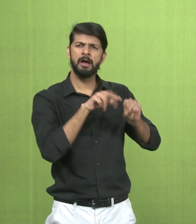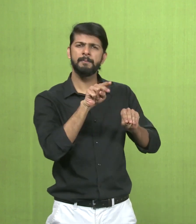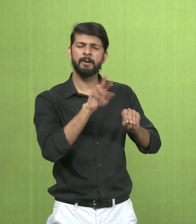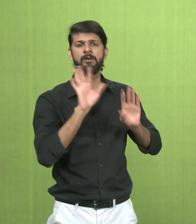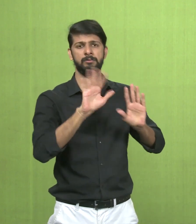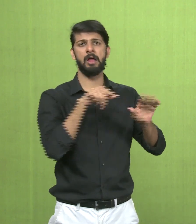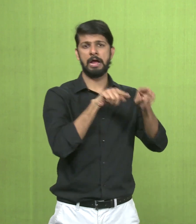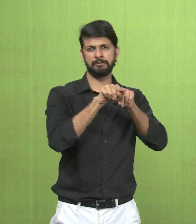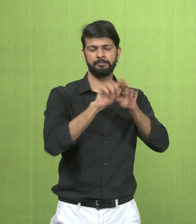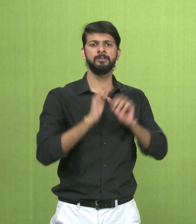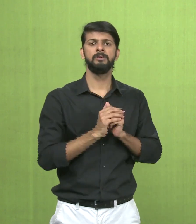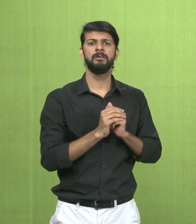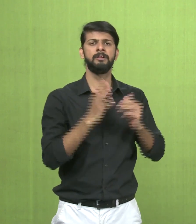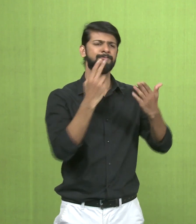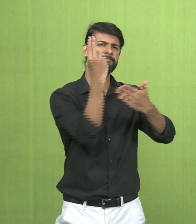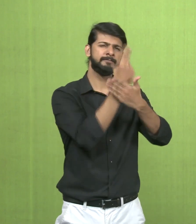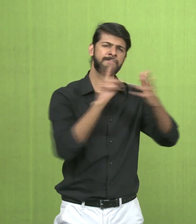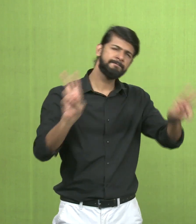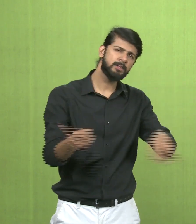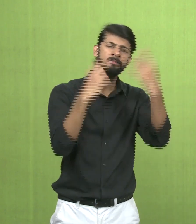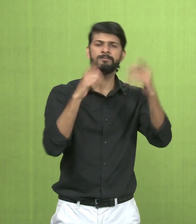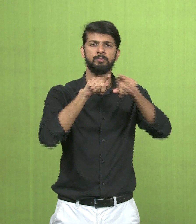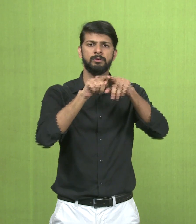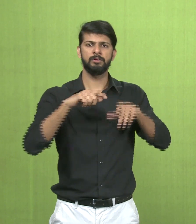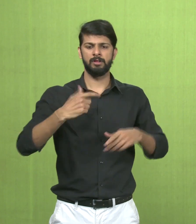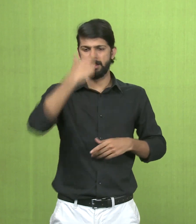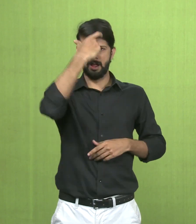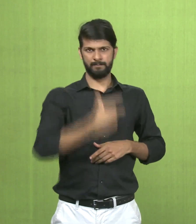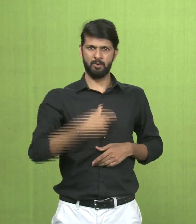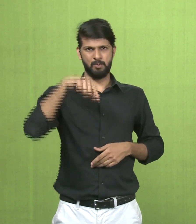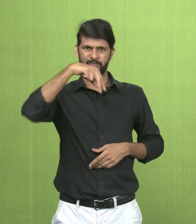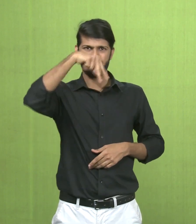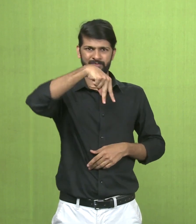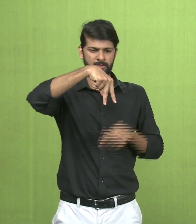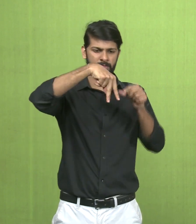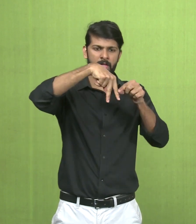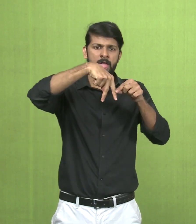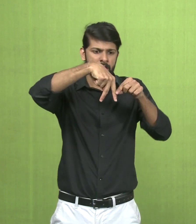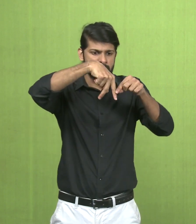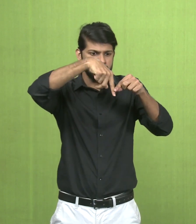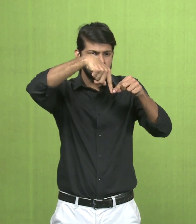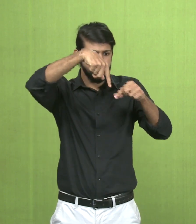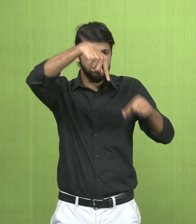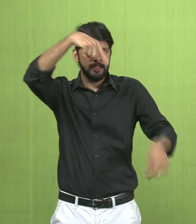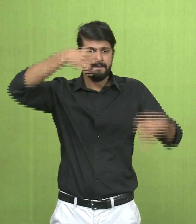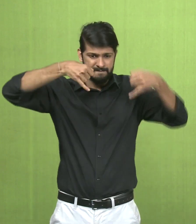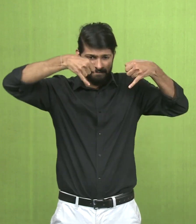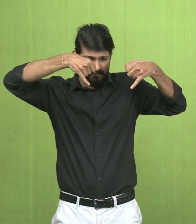Abstraction of objects can be slight, partial or complete.